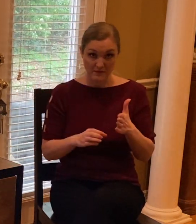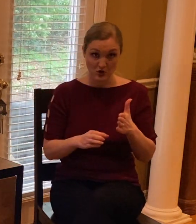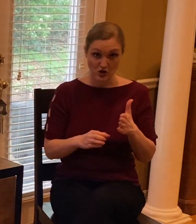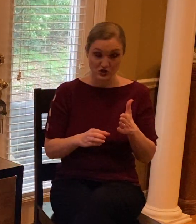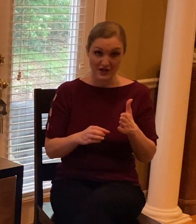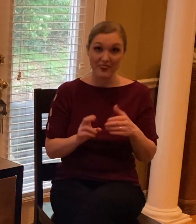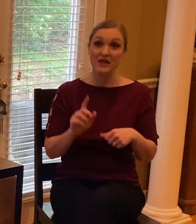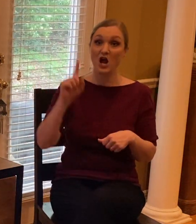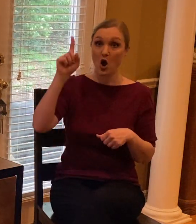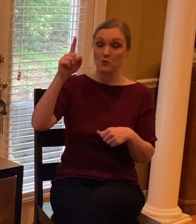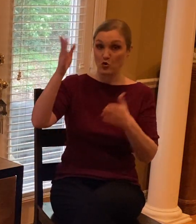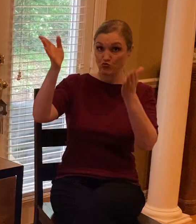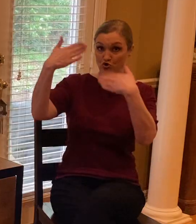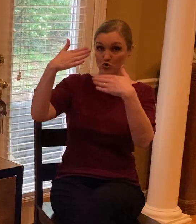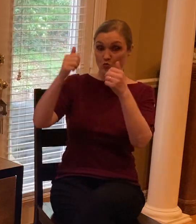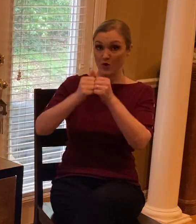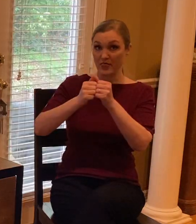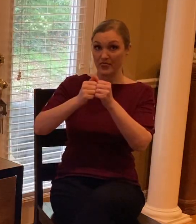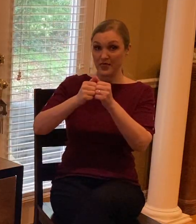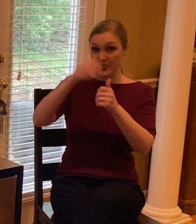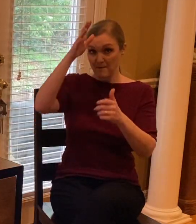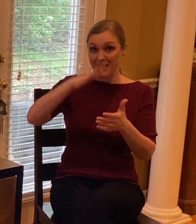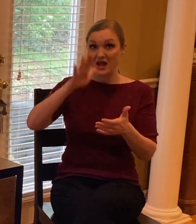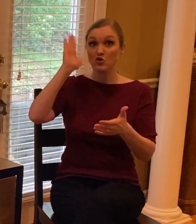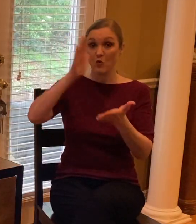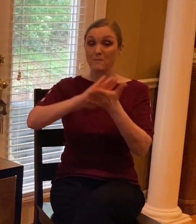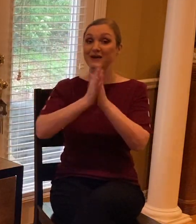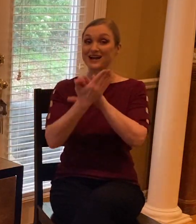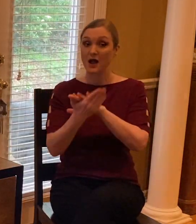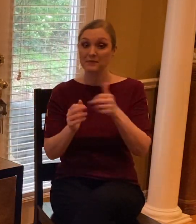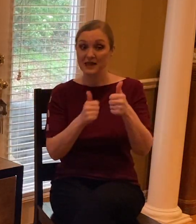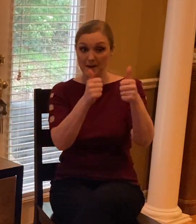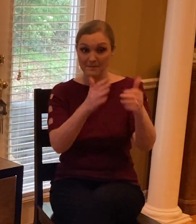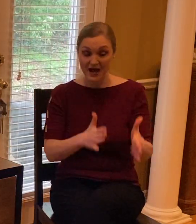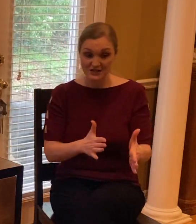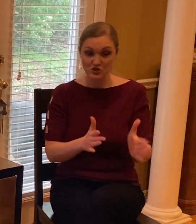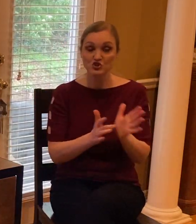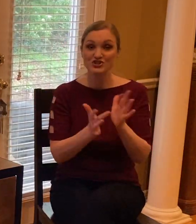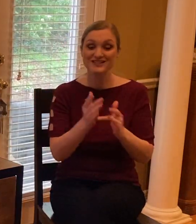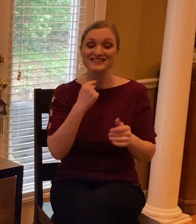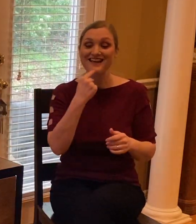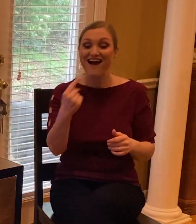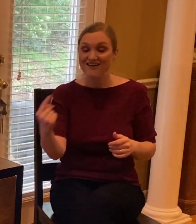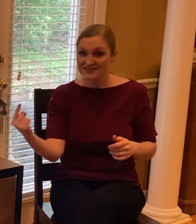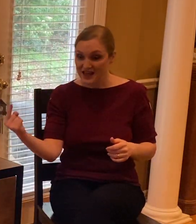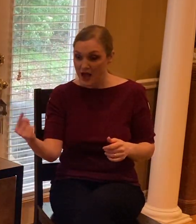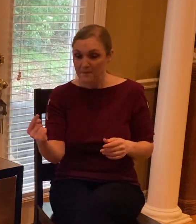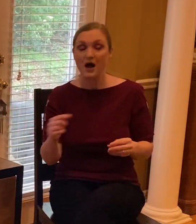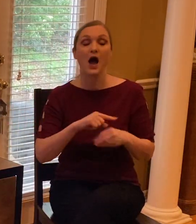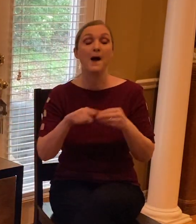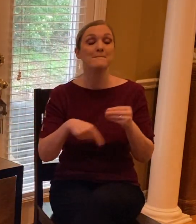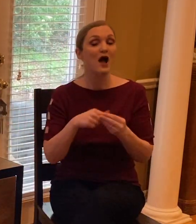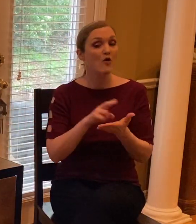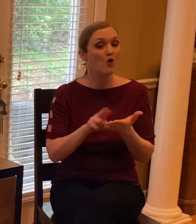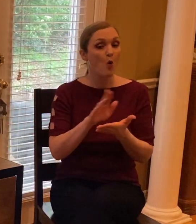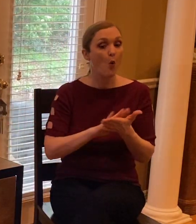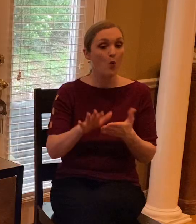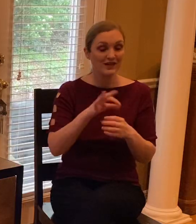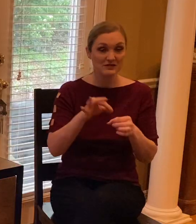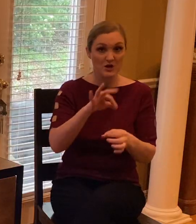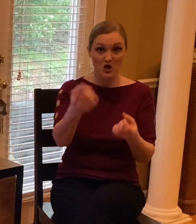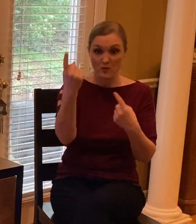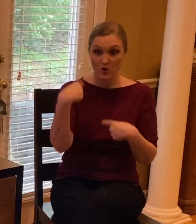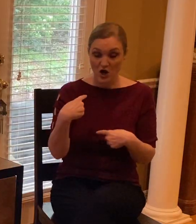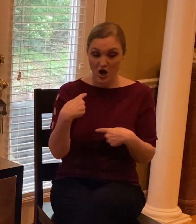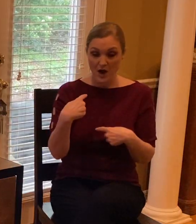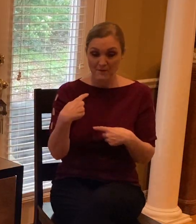the upper room with those men who are going to be his apostles. And he tells them about the Holy Spirit that's going to come, and that the